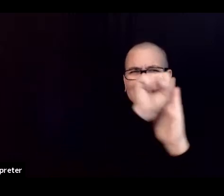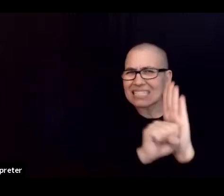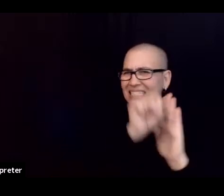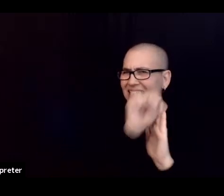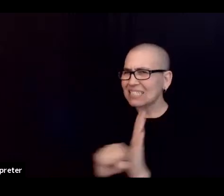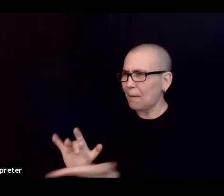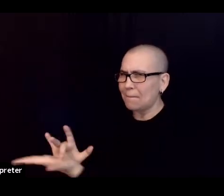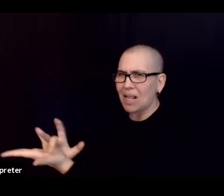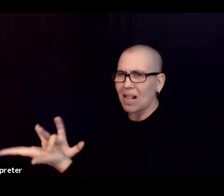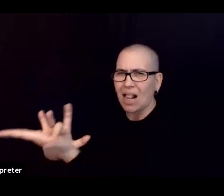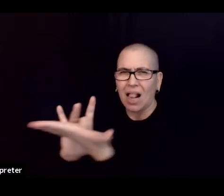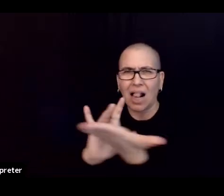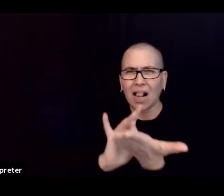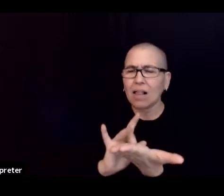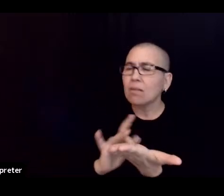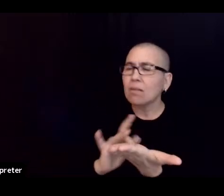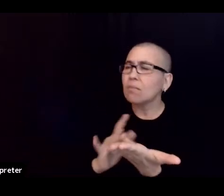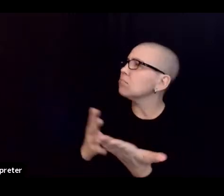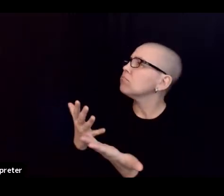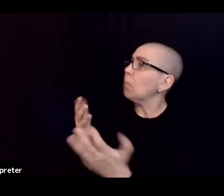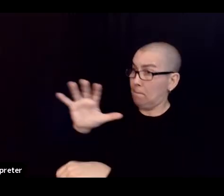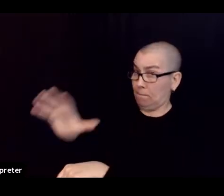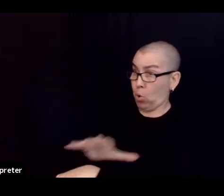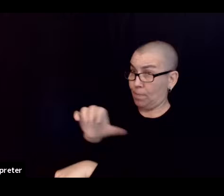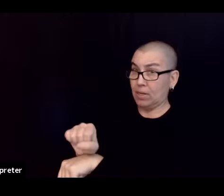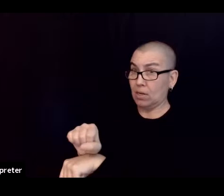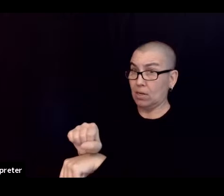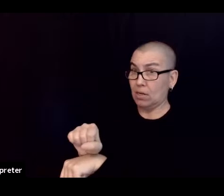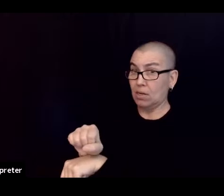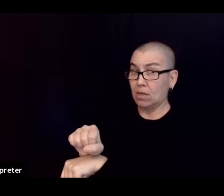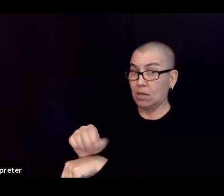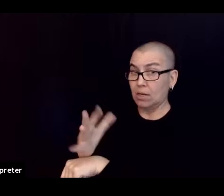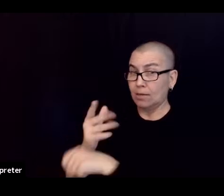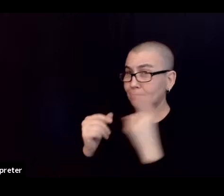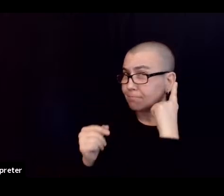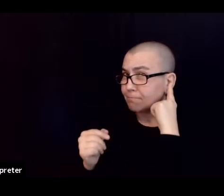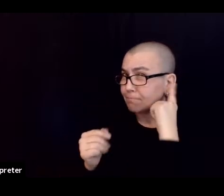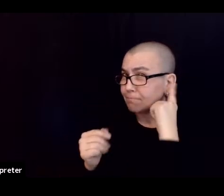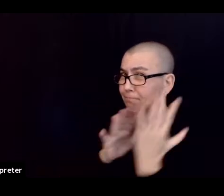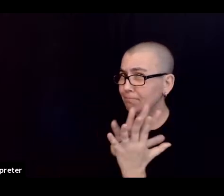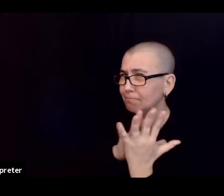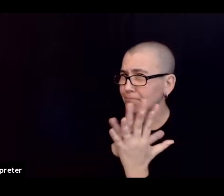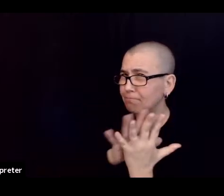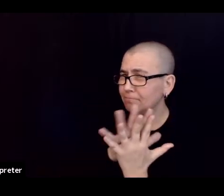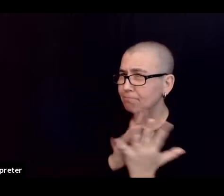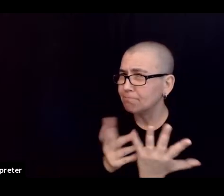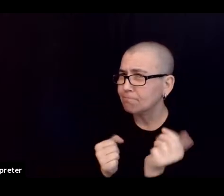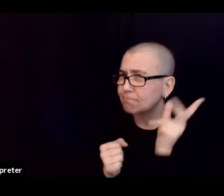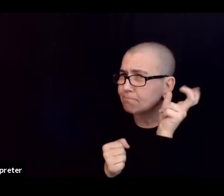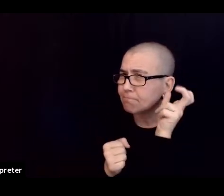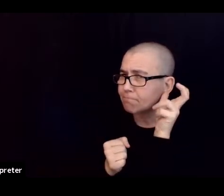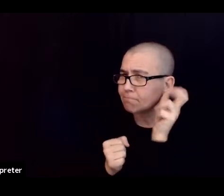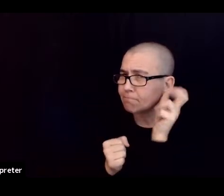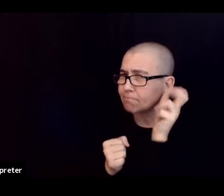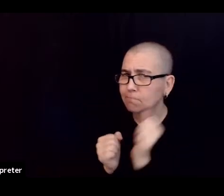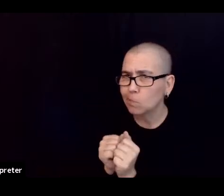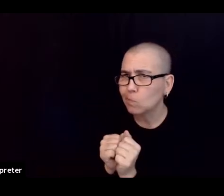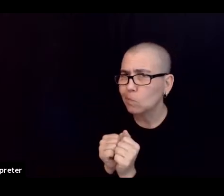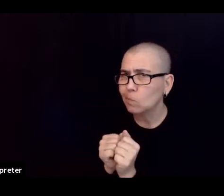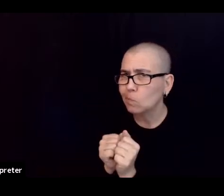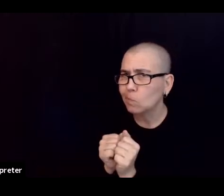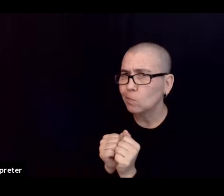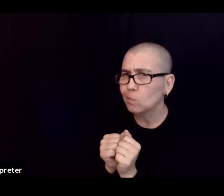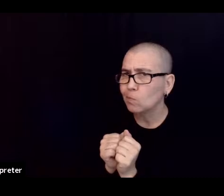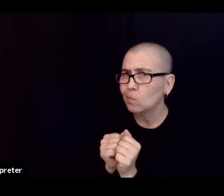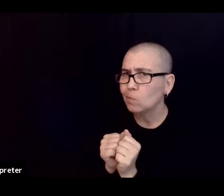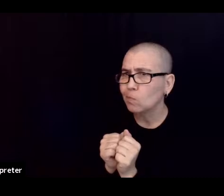and over the weekend. What is your guidance here for slots that aren't getting filled as we've reached